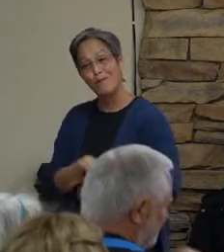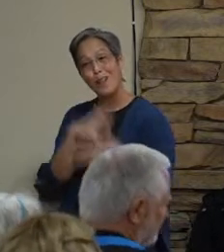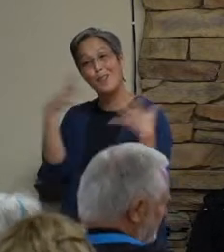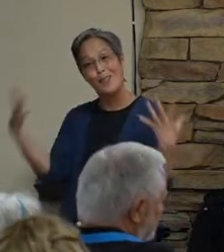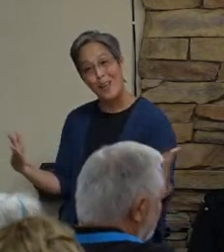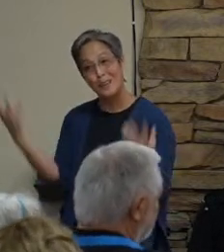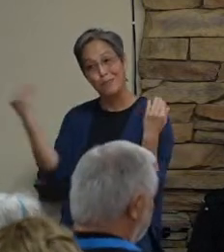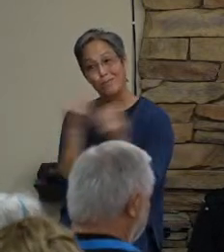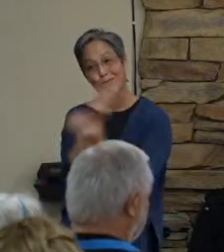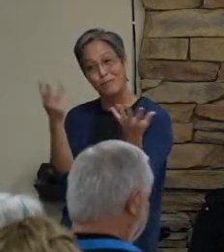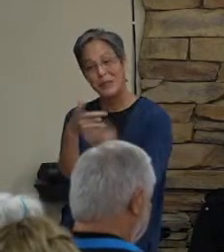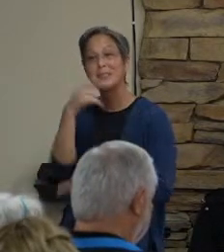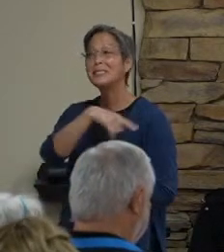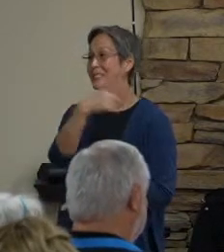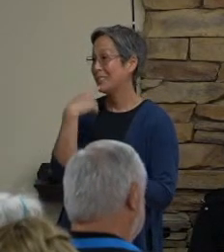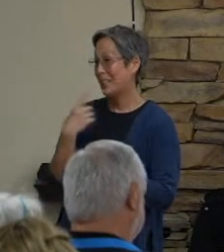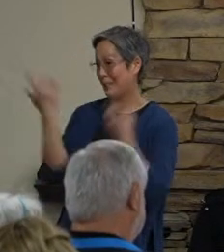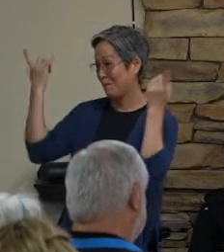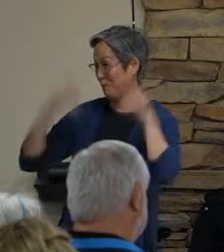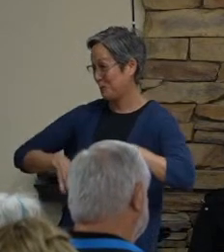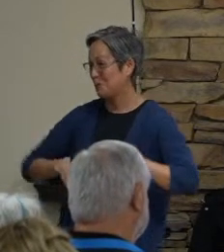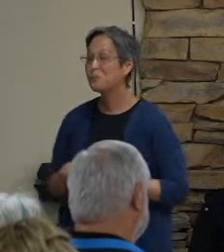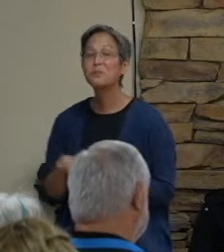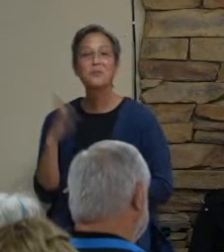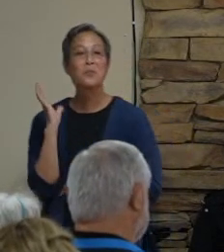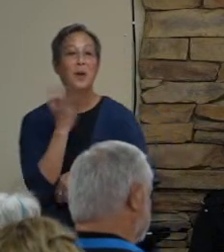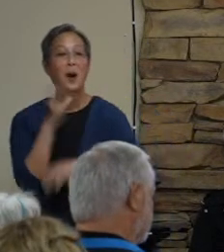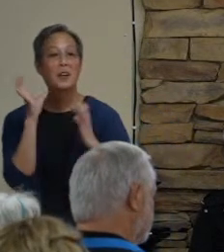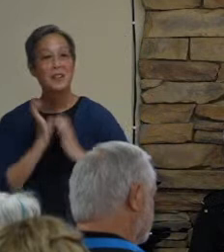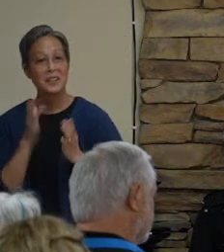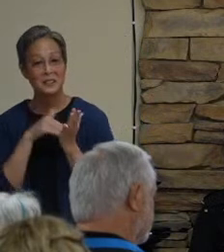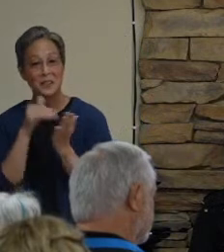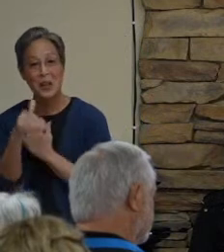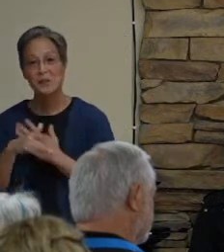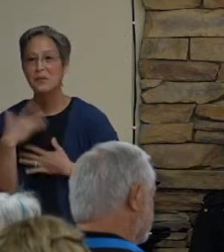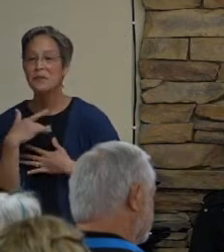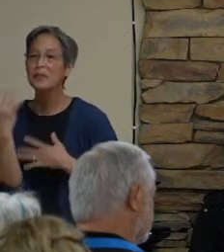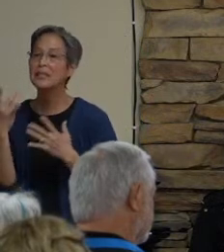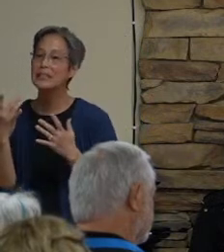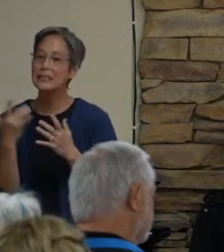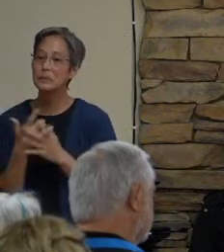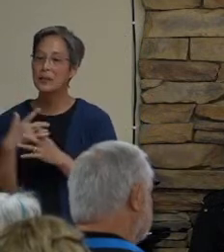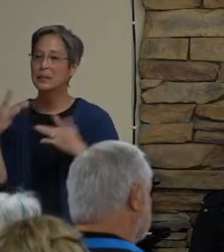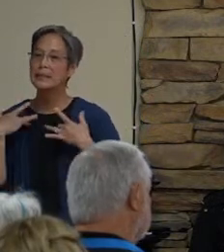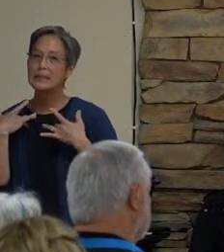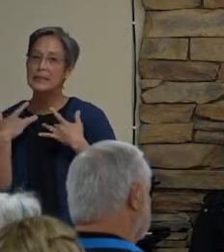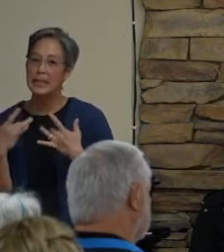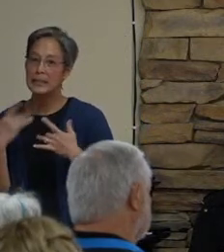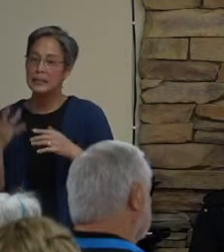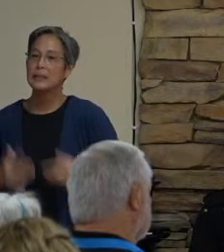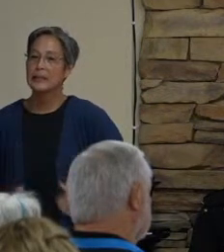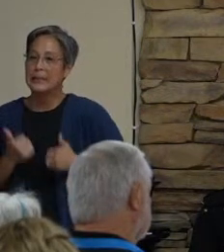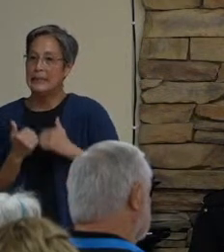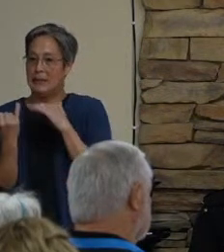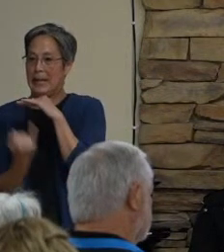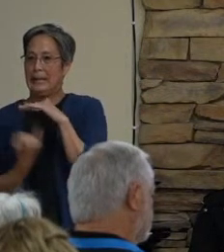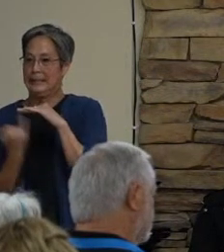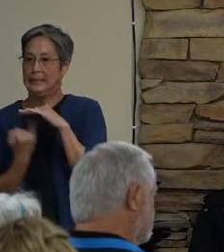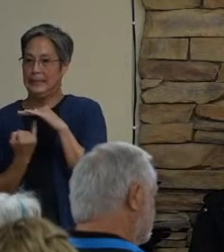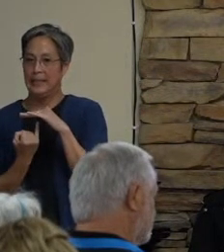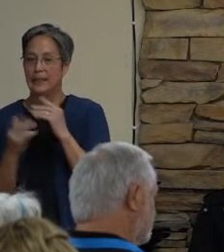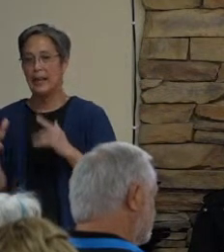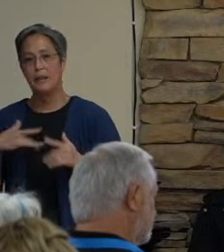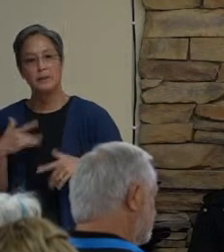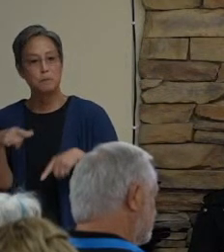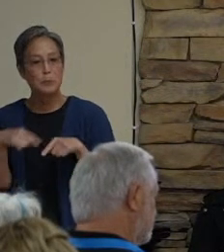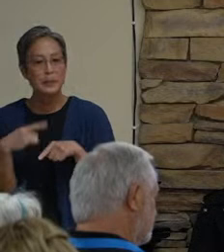that. She says, I agree. Our clients commonly feel that they're living in a world of isolation. They feel anxious because they fear